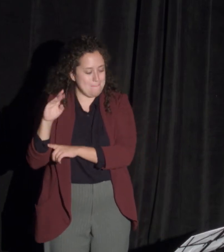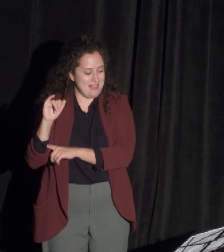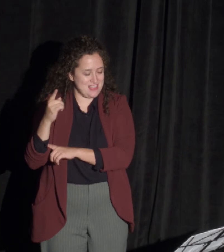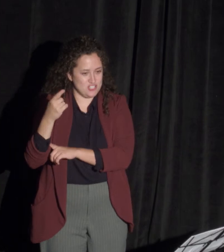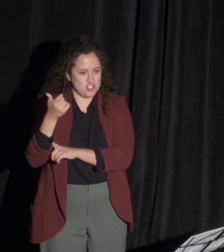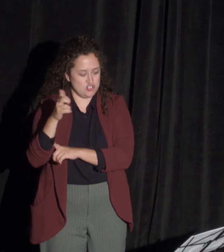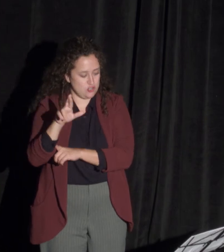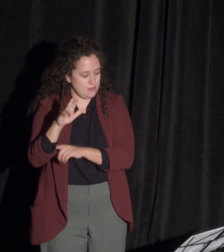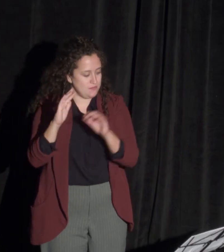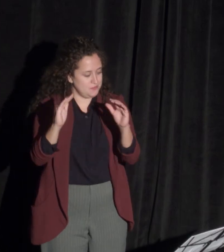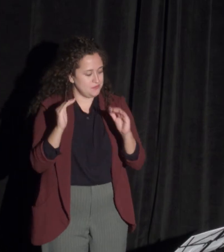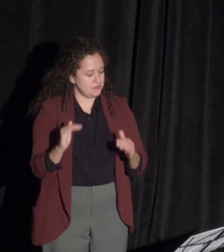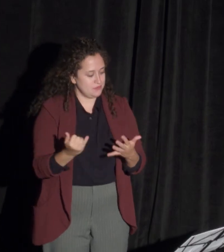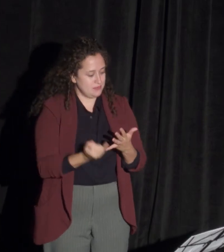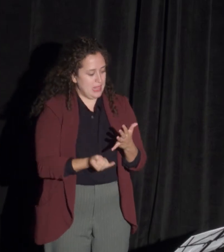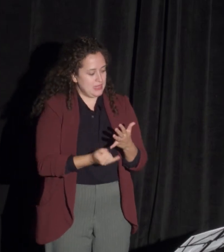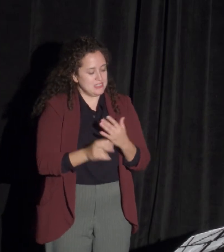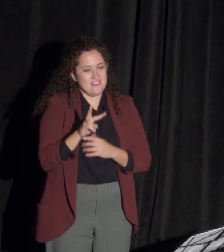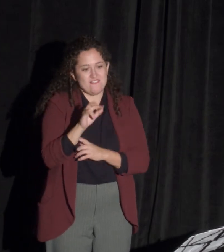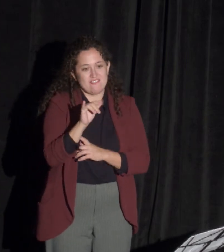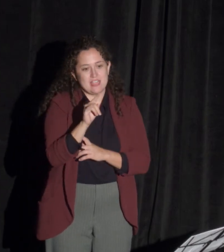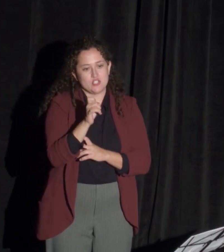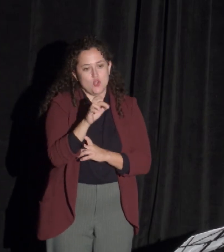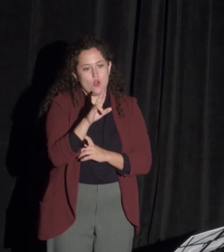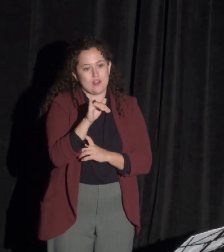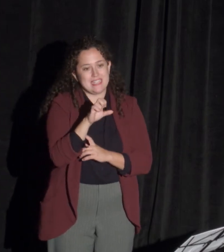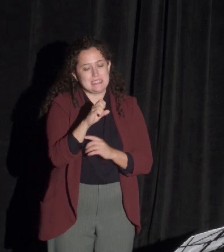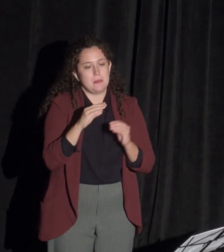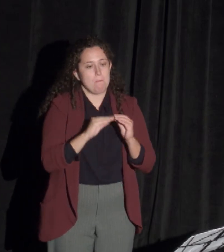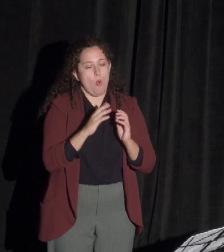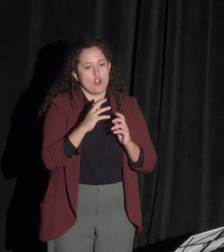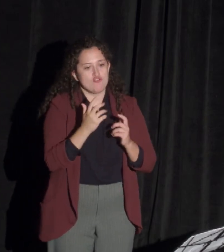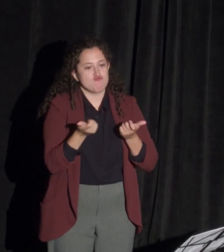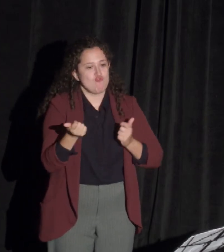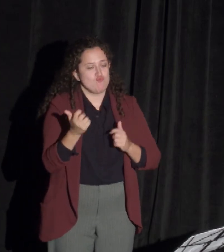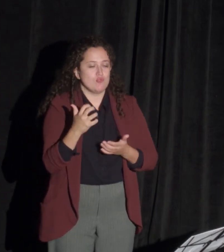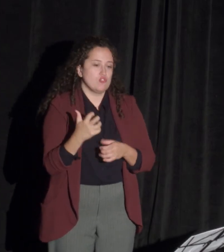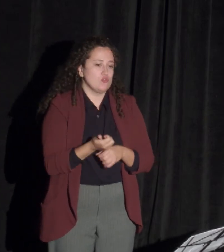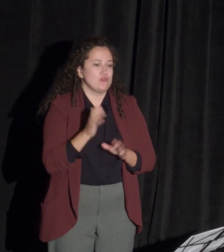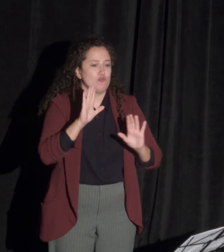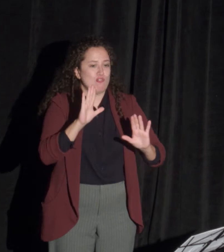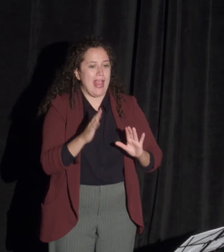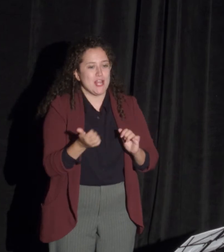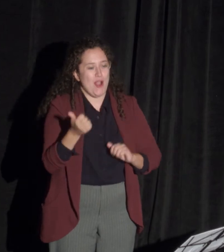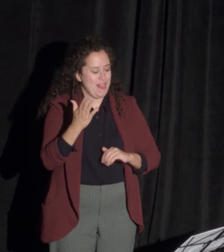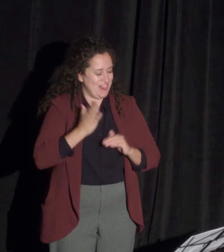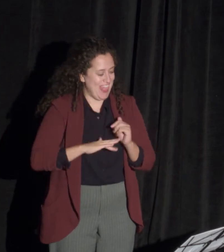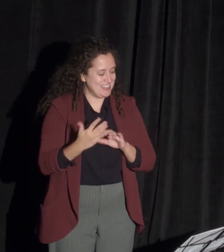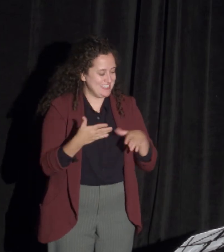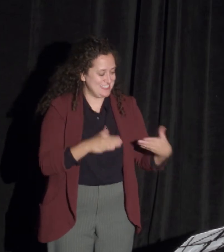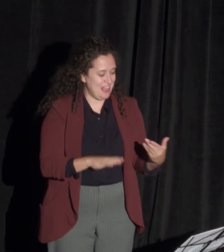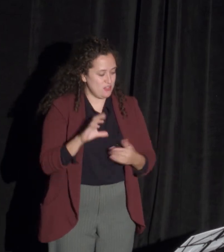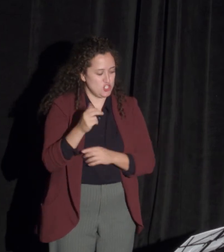Victory is Greater Than Death by Charlie Jane Anders, Tor Team.